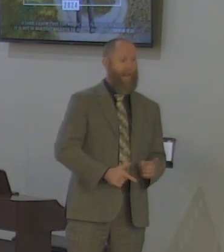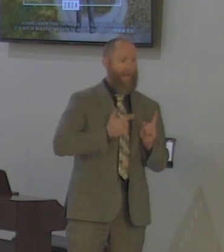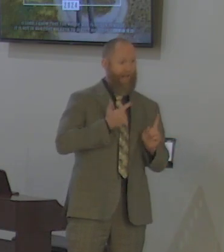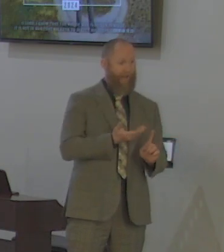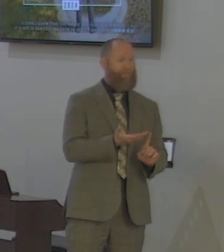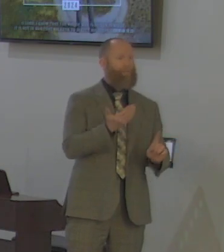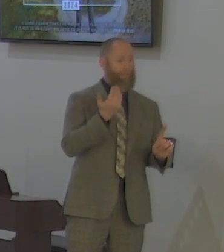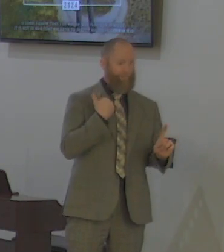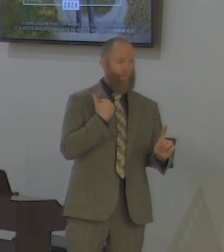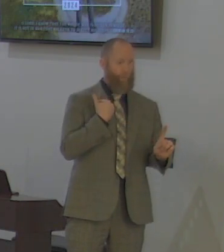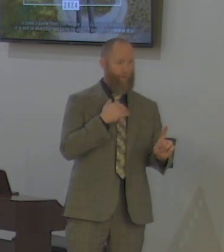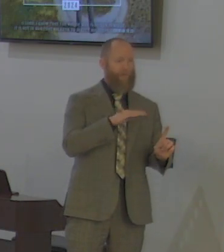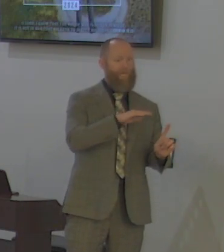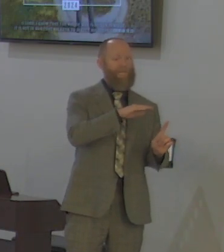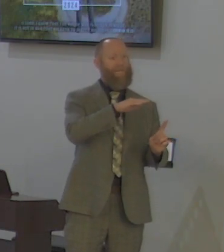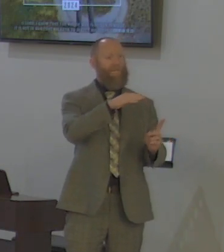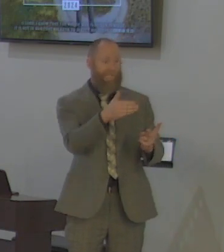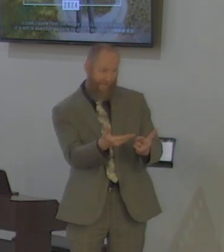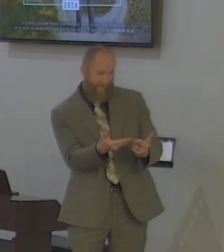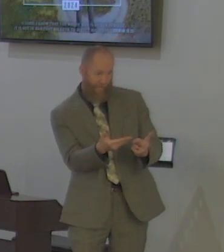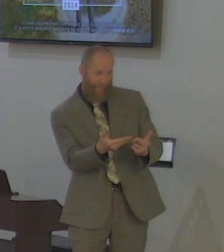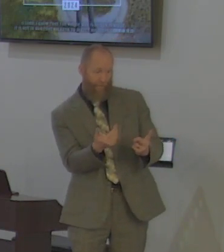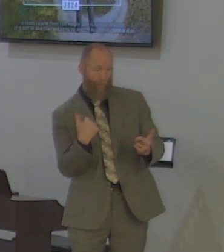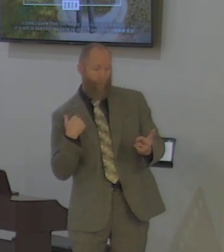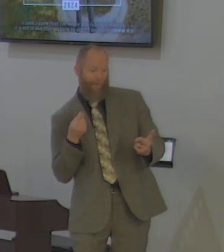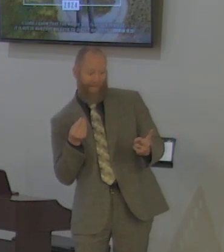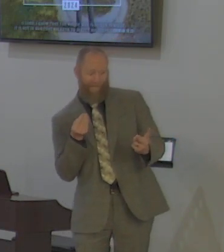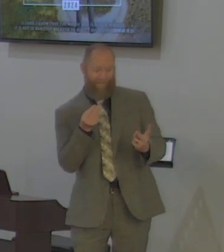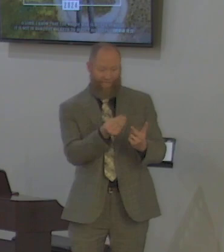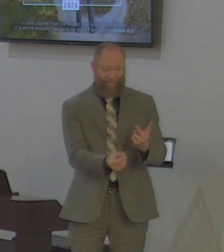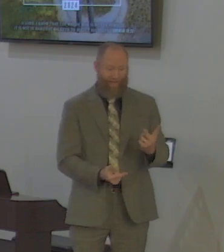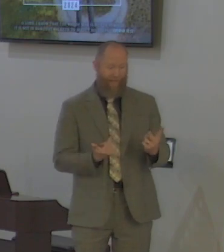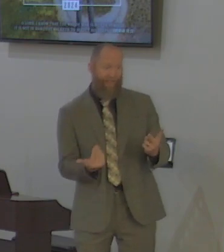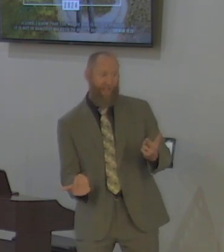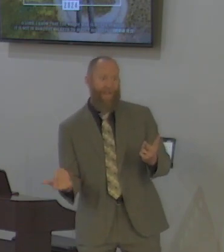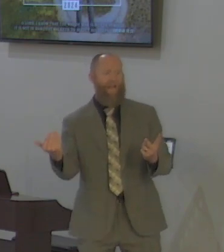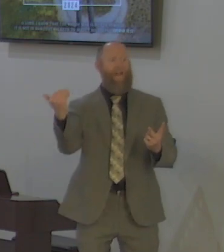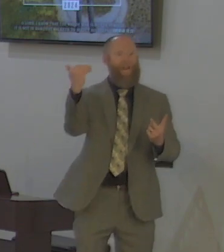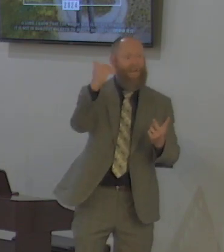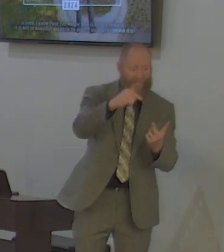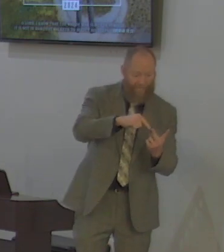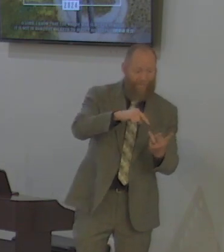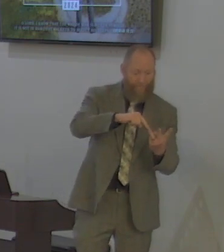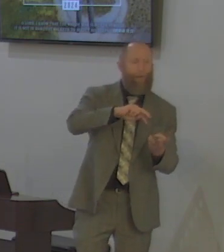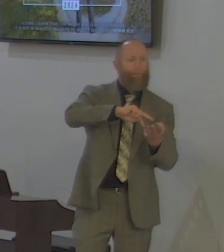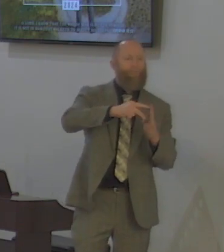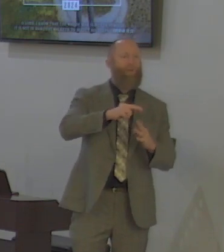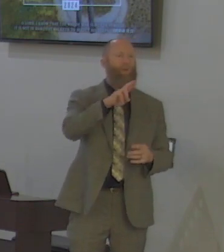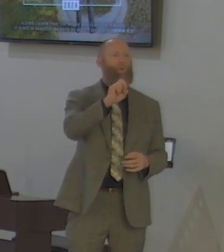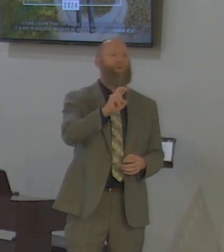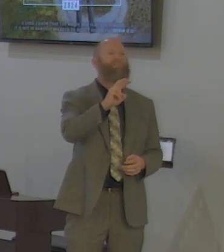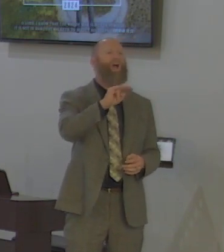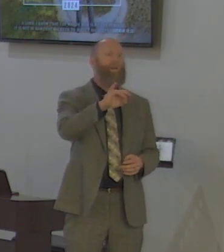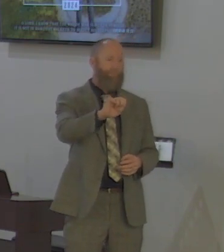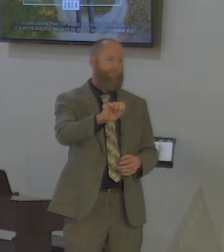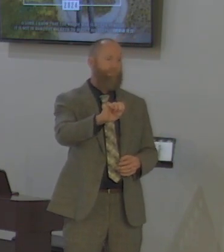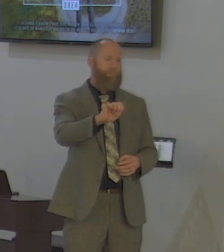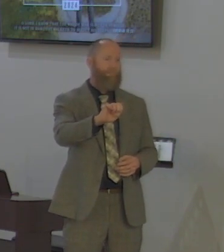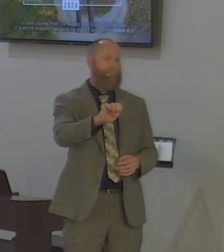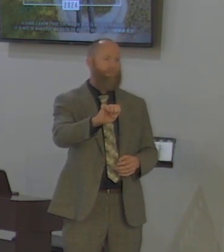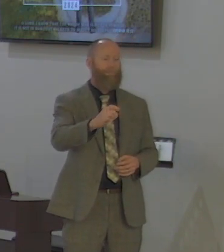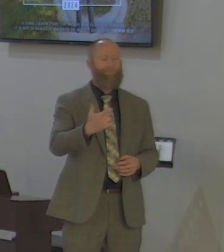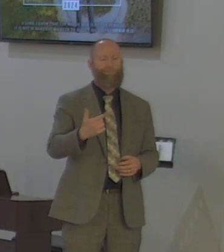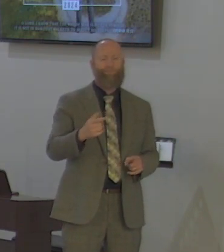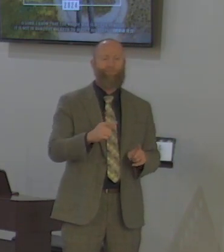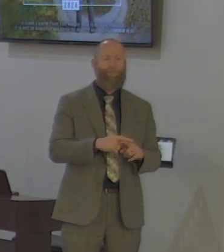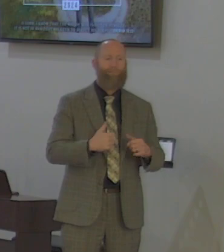is no longer living, and to restore it to living. That's what the word revive means. And so they ask a question